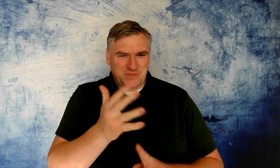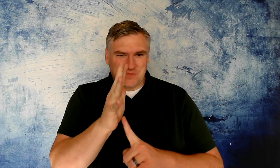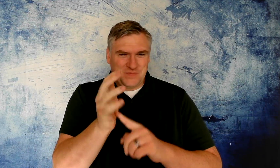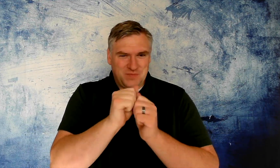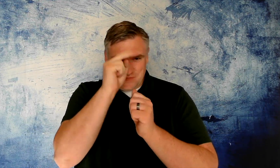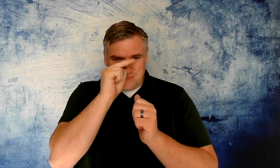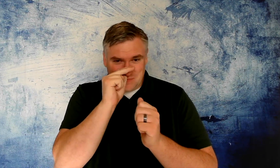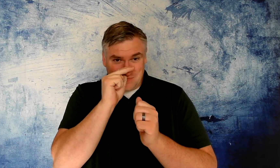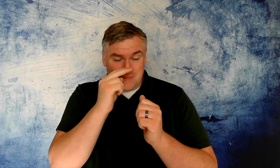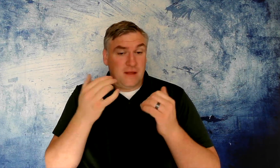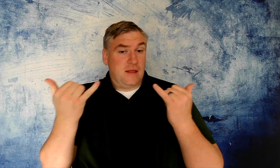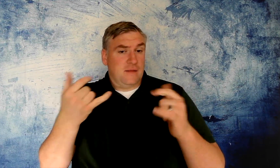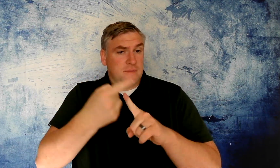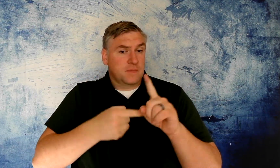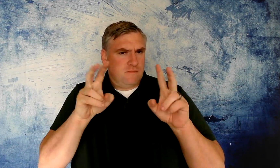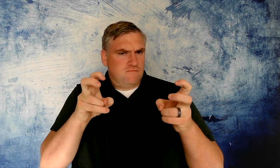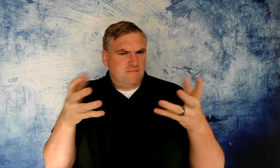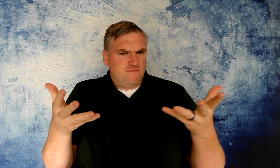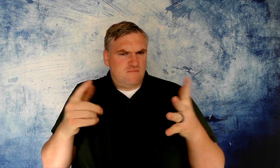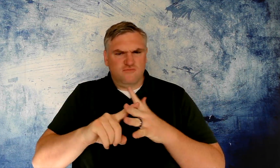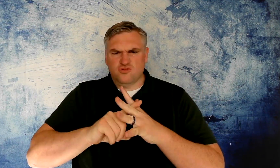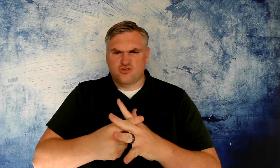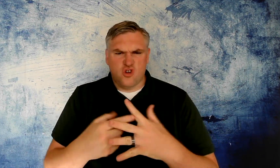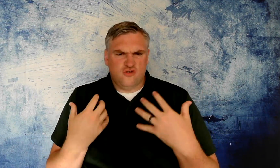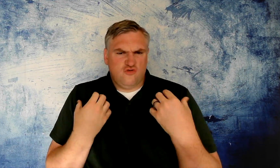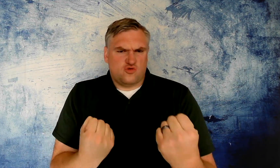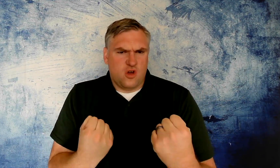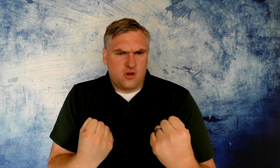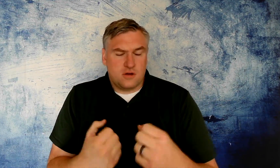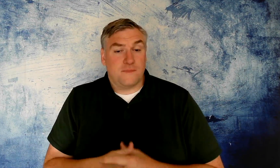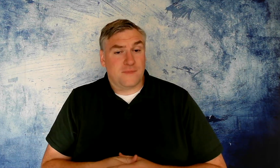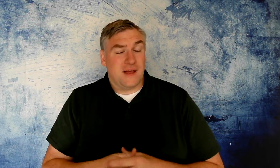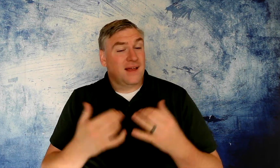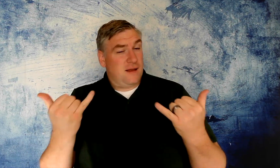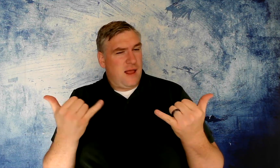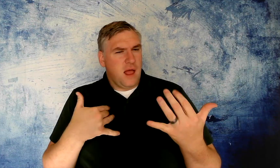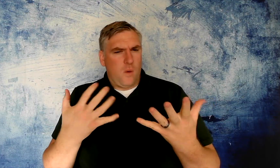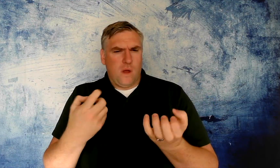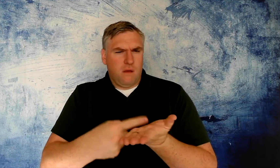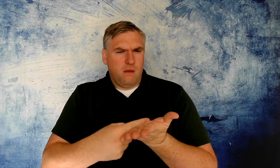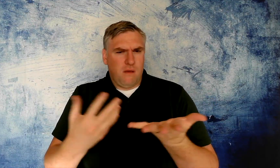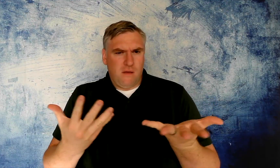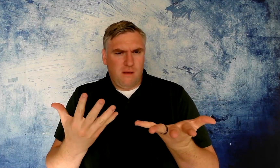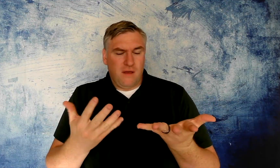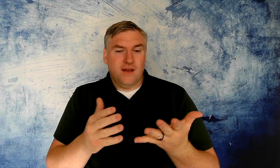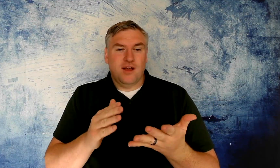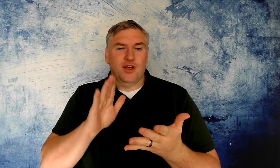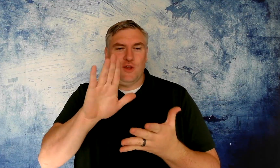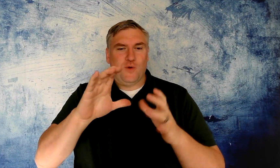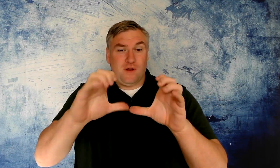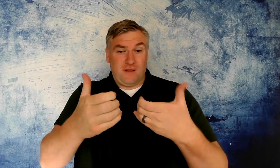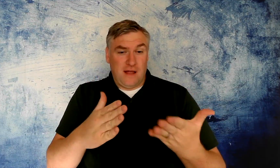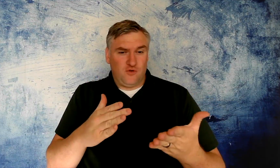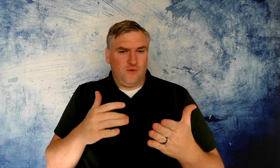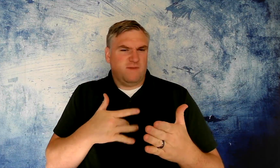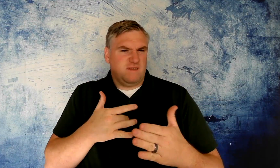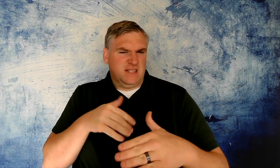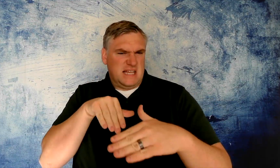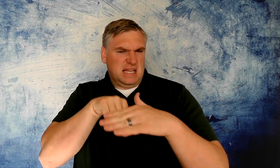Hello, and welcome to 5 Minutes with Nate. This month's topic is starting strong. Today I want to discuss your classroom.